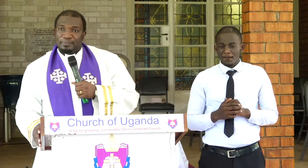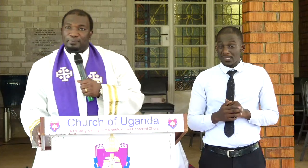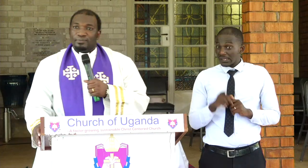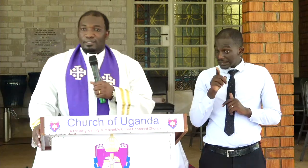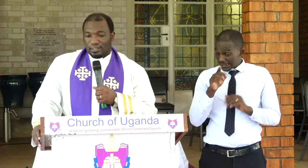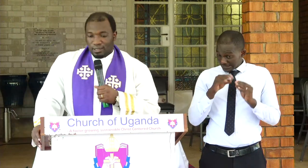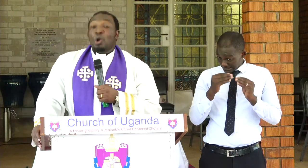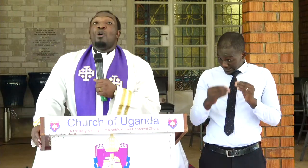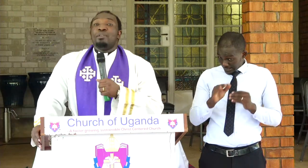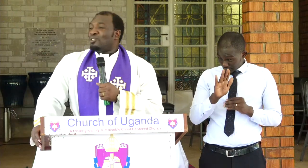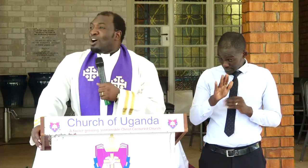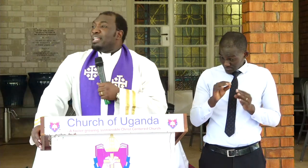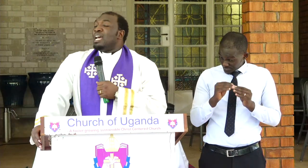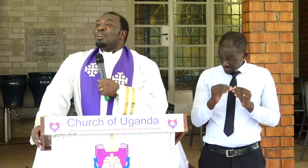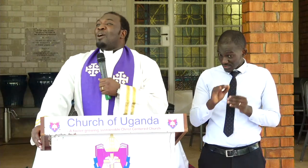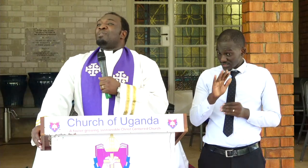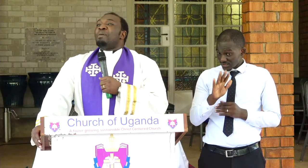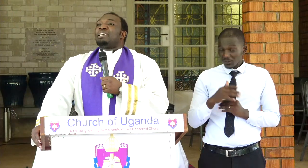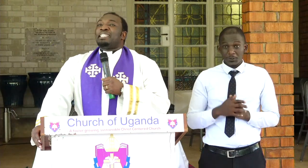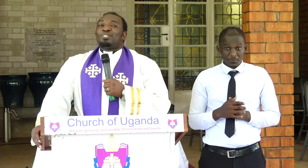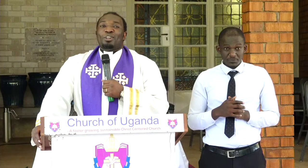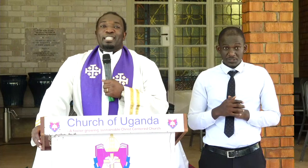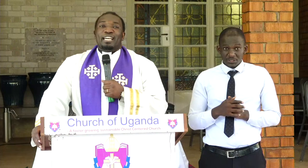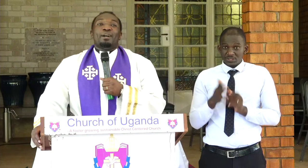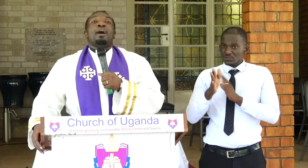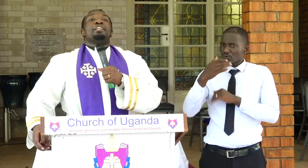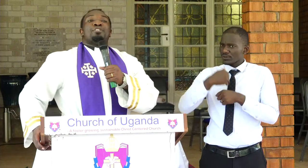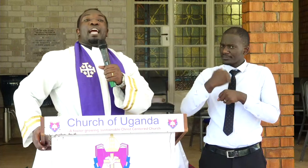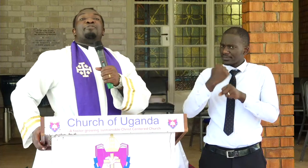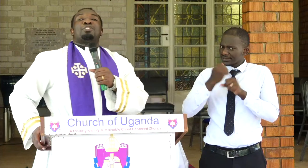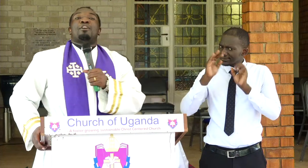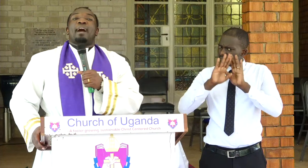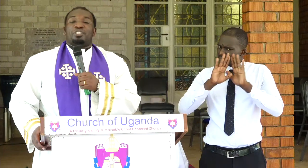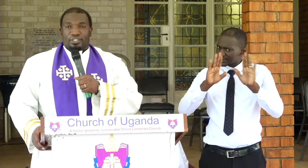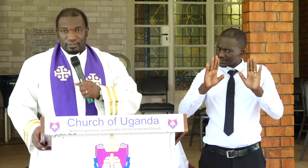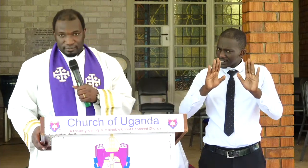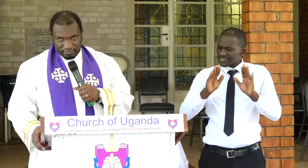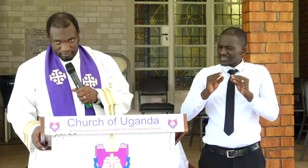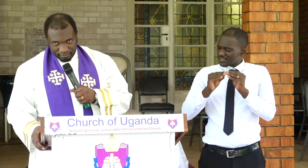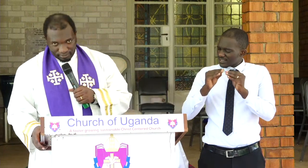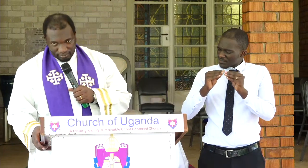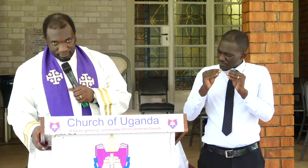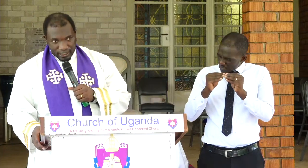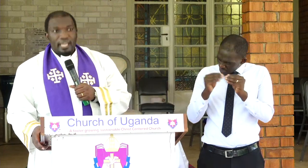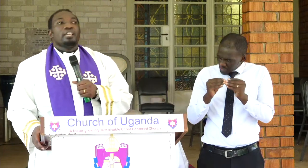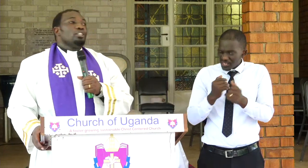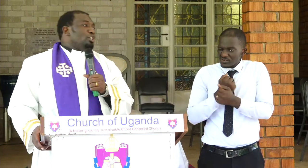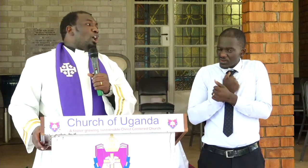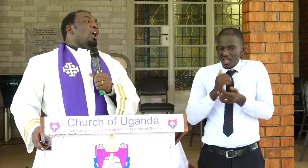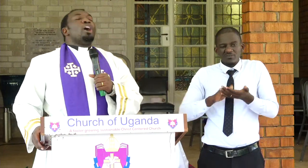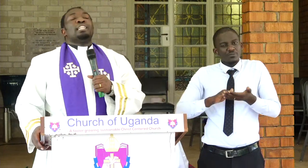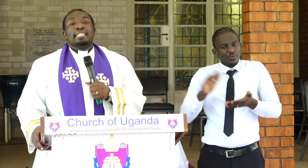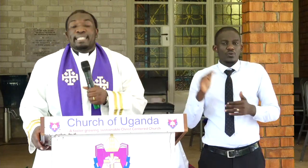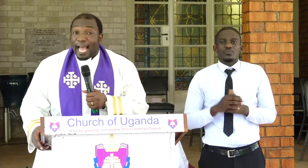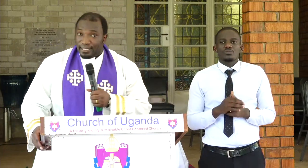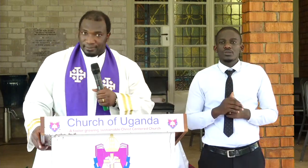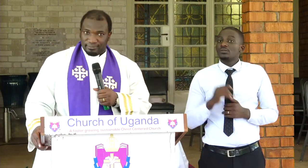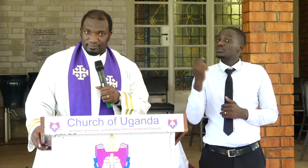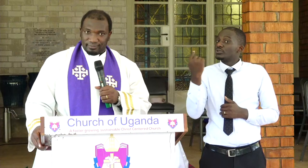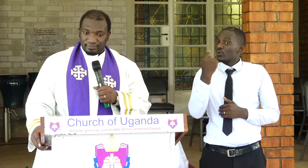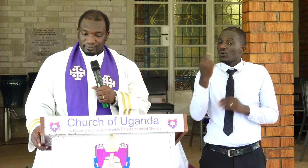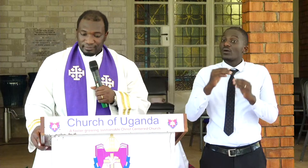boy whom God makes it so clear, the one you love so much, your only